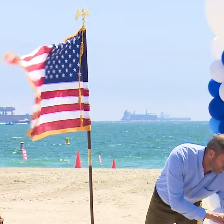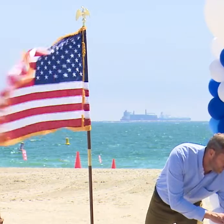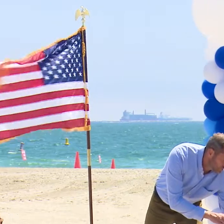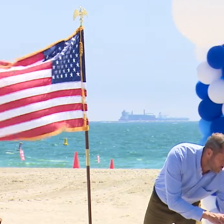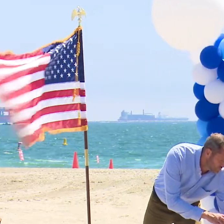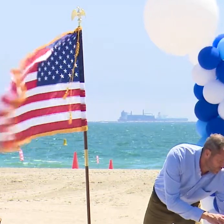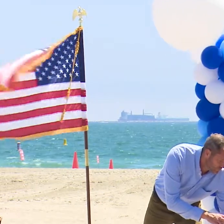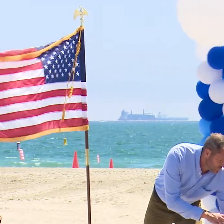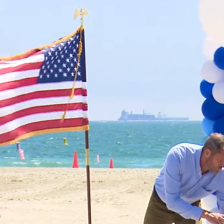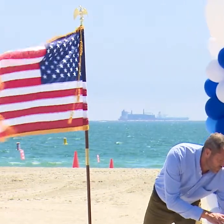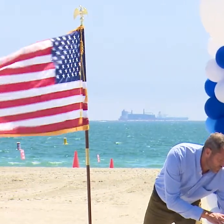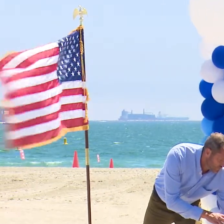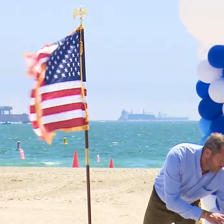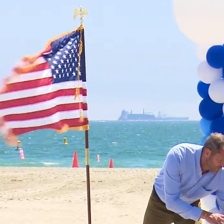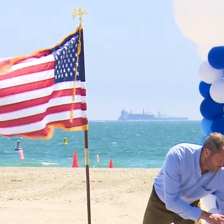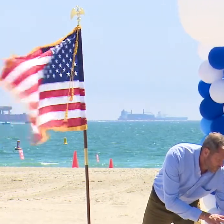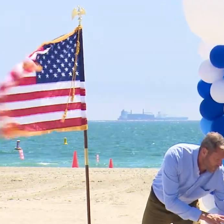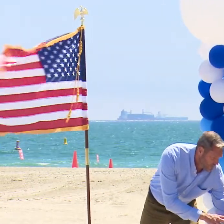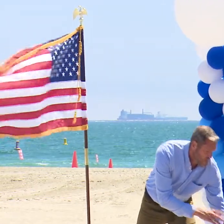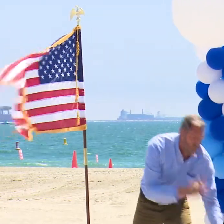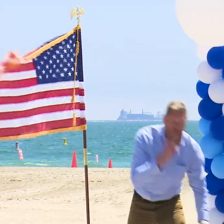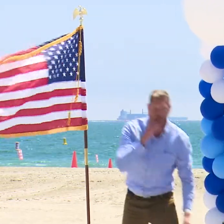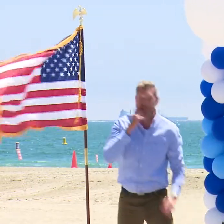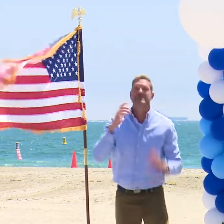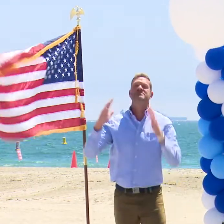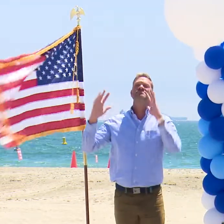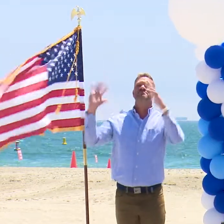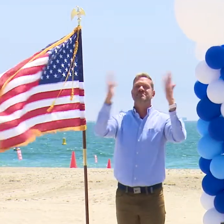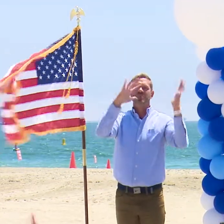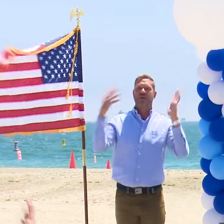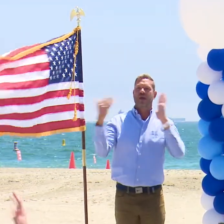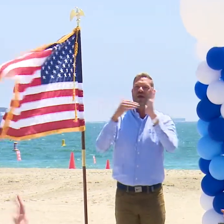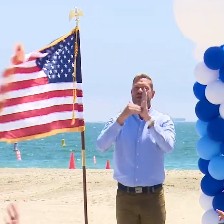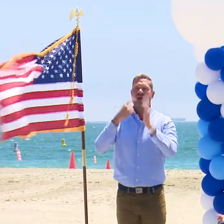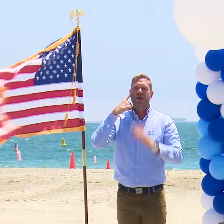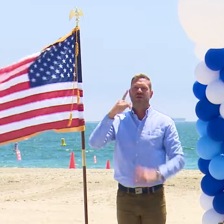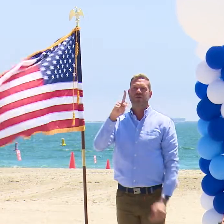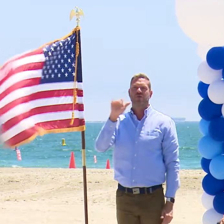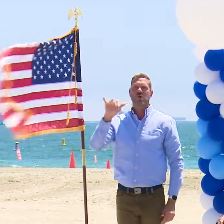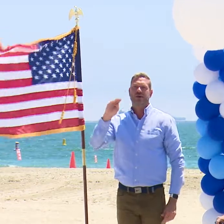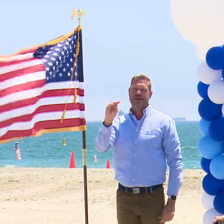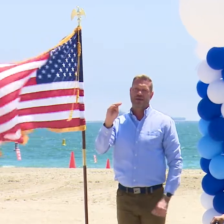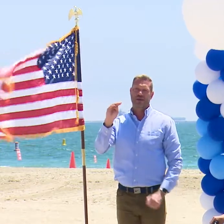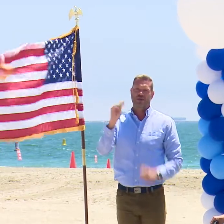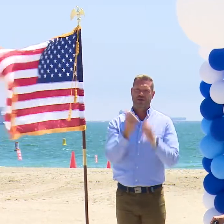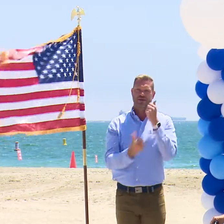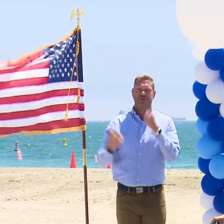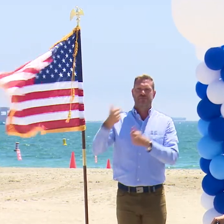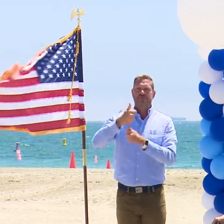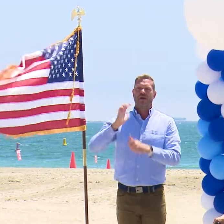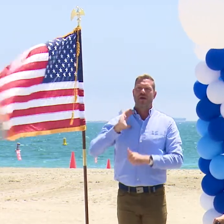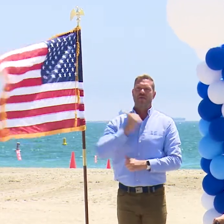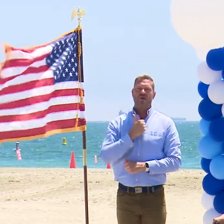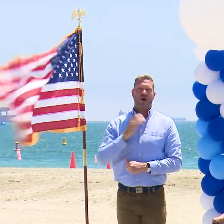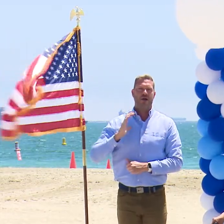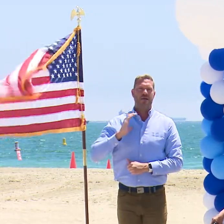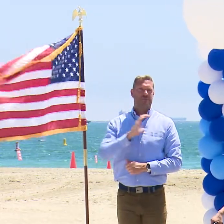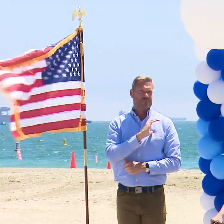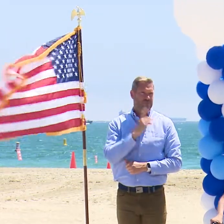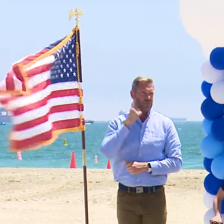Can we give Kim, the chair of our commission, another big round of applause? She's so amazing.